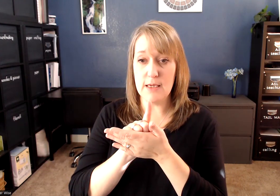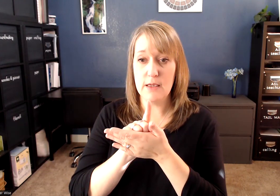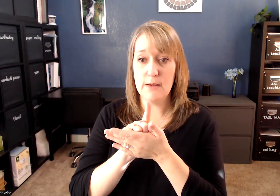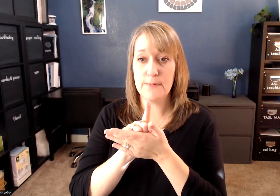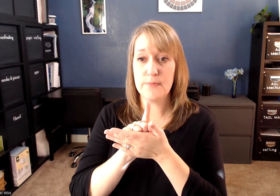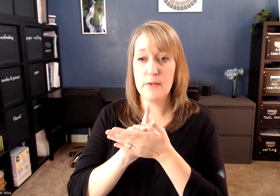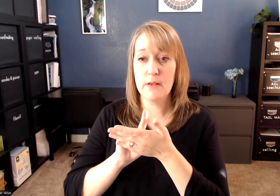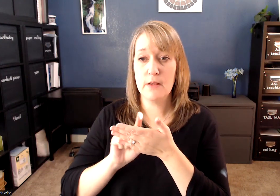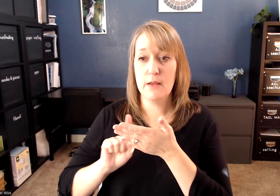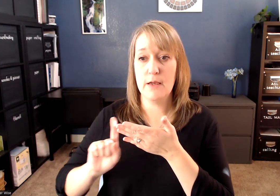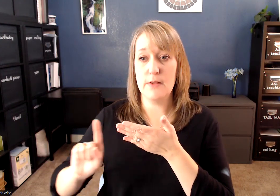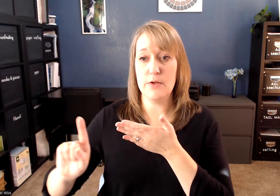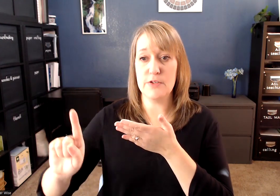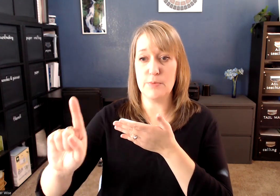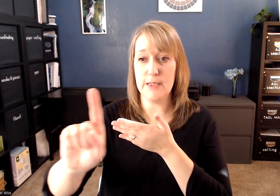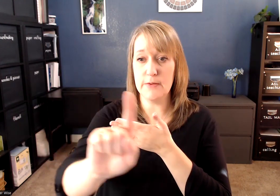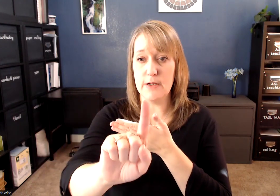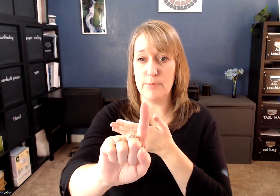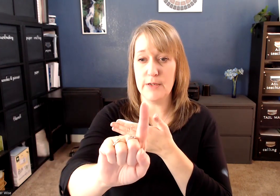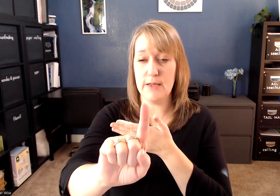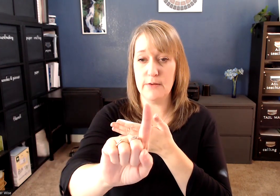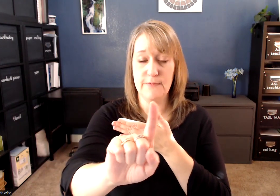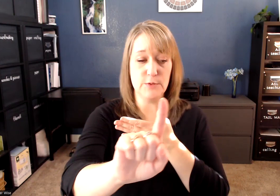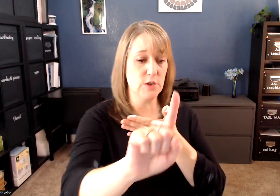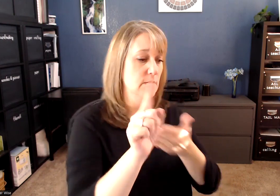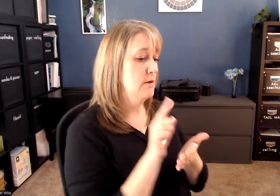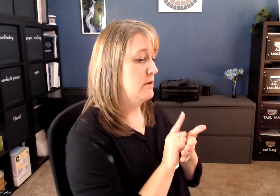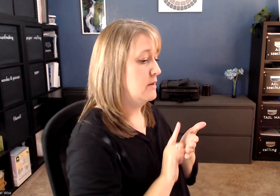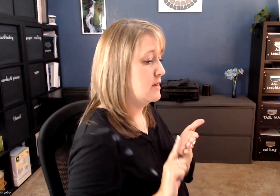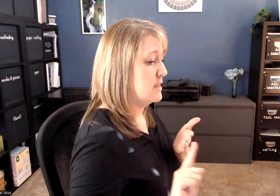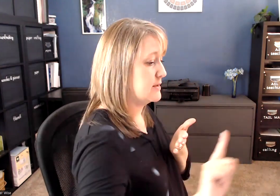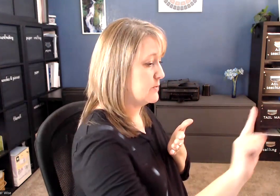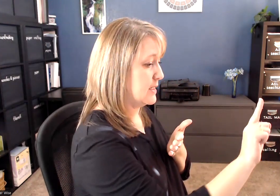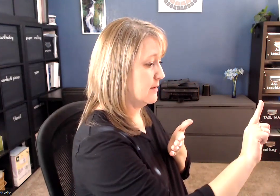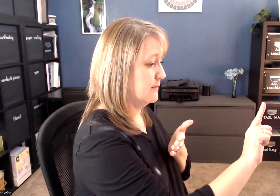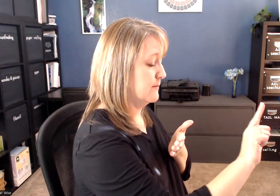week, and then you just bring it around and put it out there in the future. Next week.